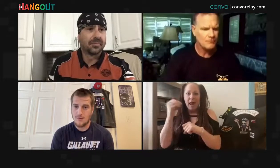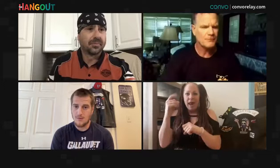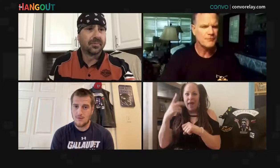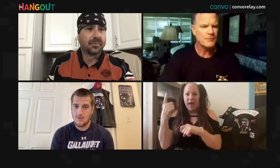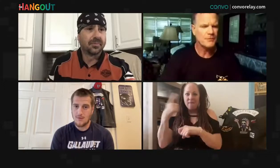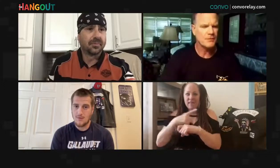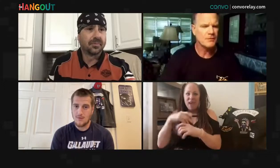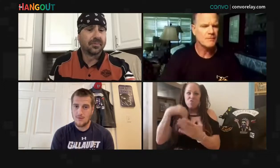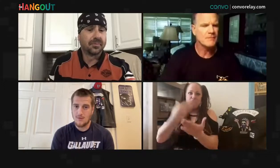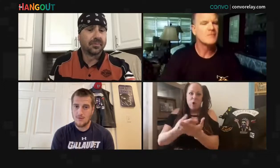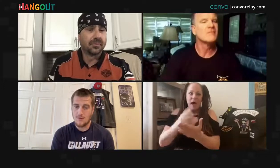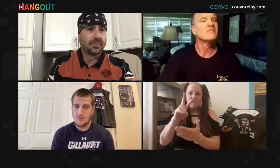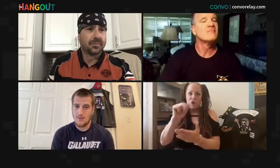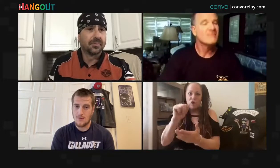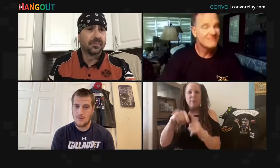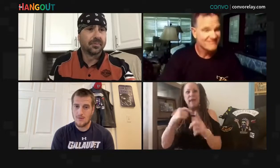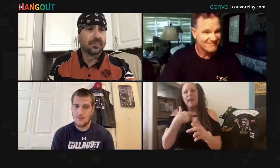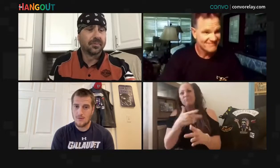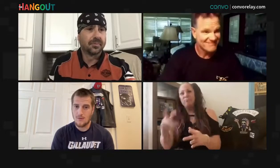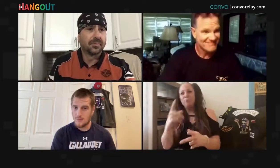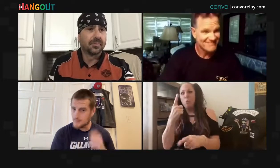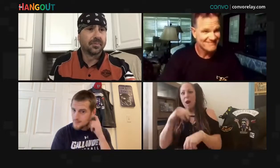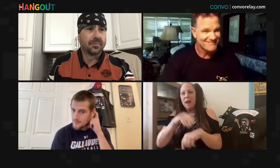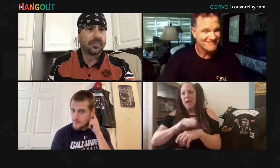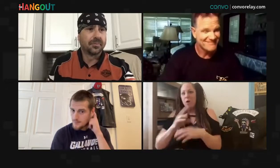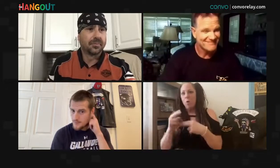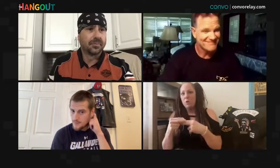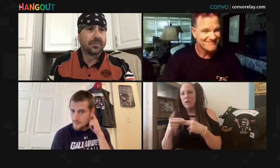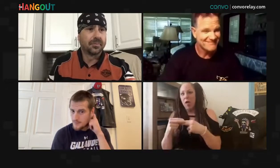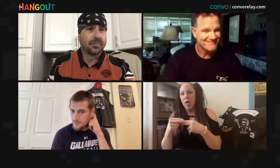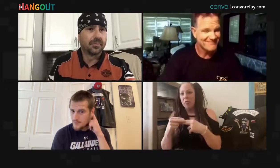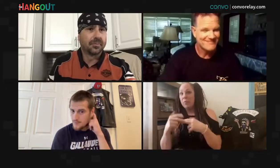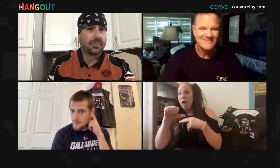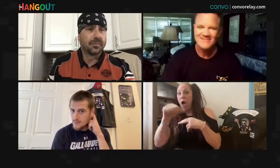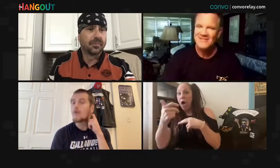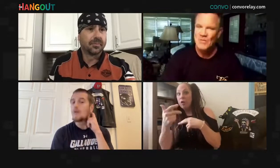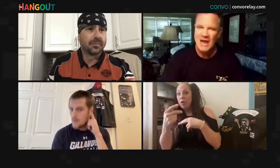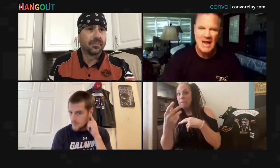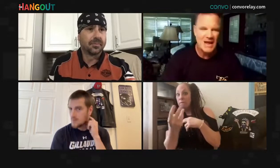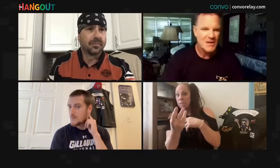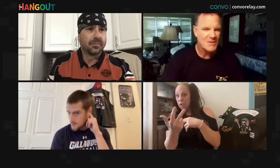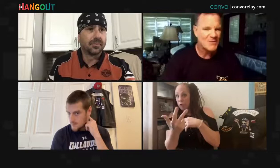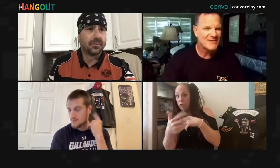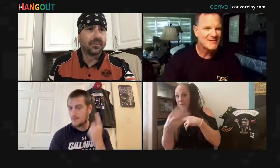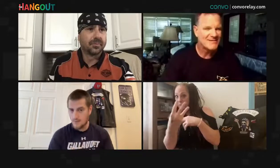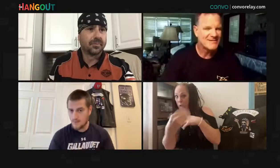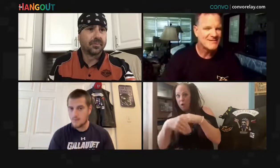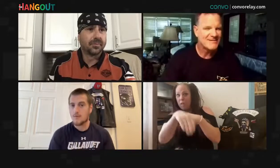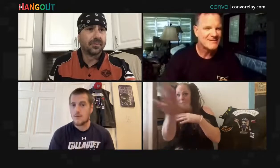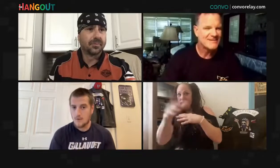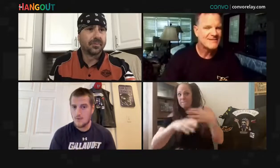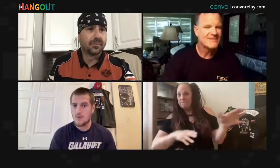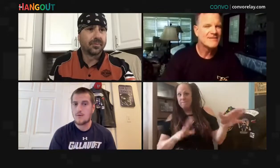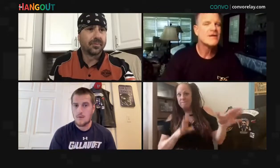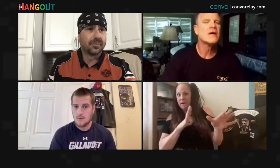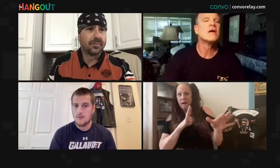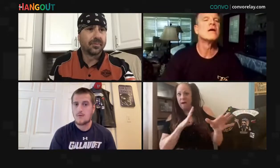a day or so, 1.5 days. I arrived at Virginia and then stayed overnight in a Wow. hotel, and then the